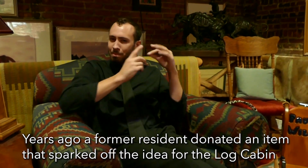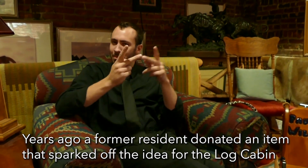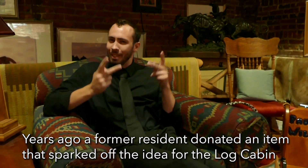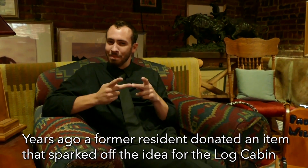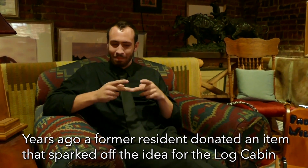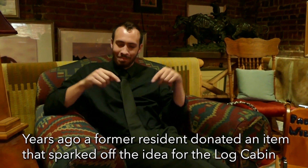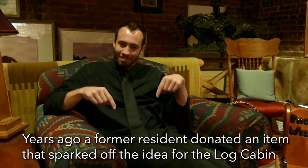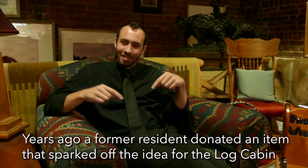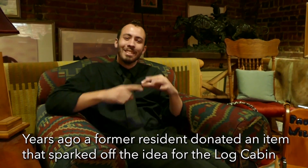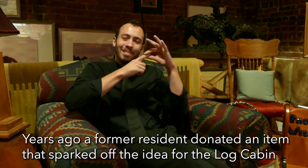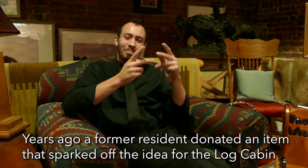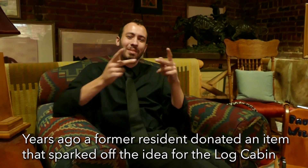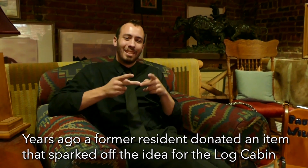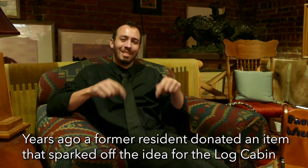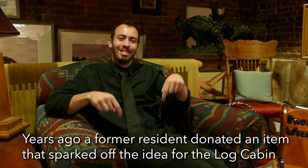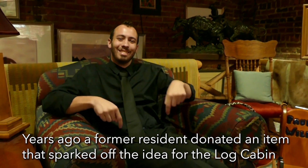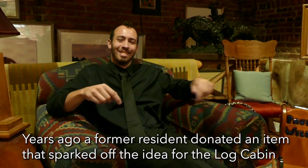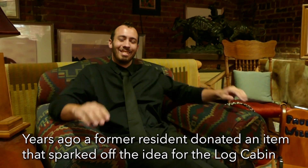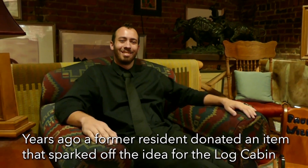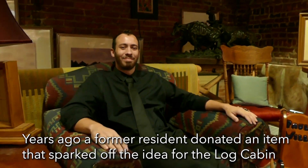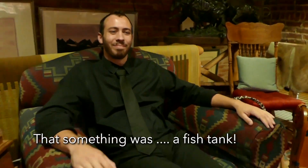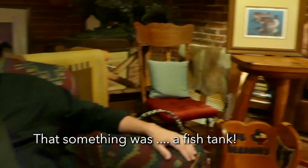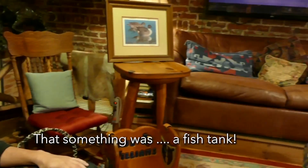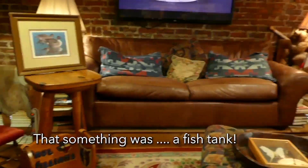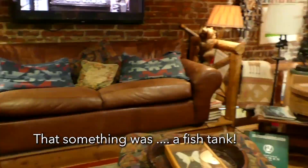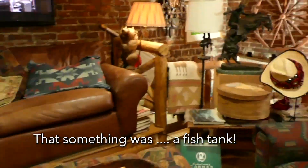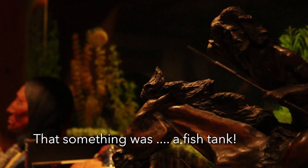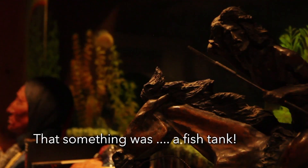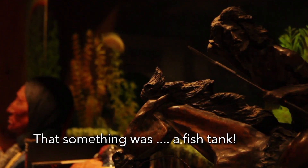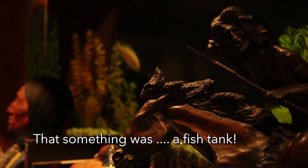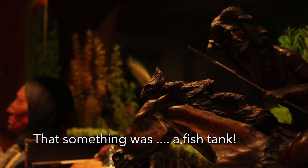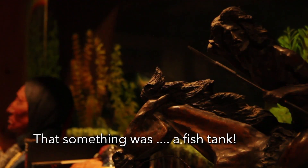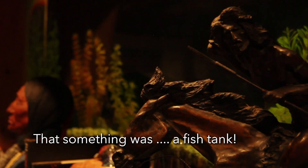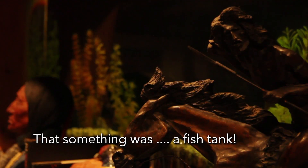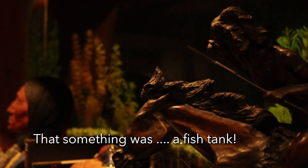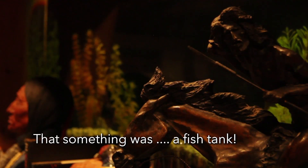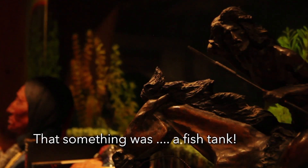sparked off the idea for the log cabin. That something was a fish tank.